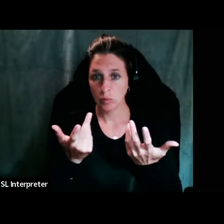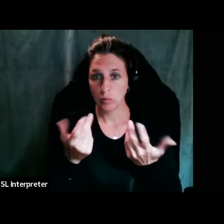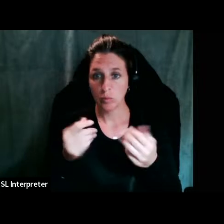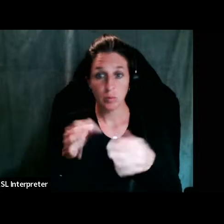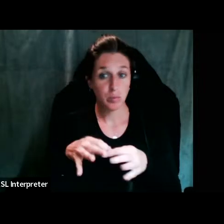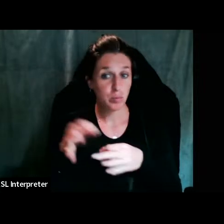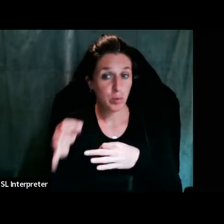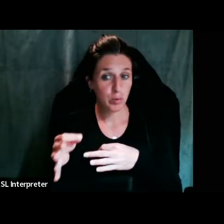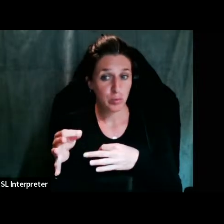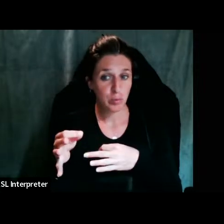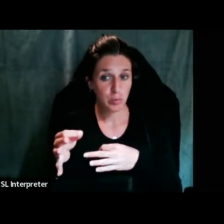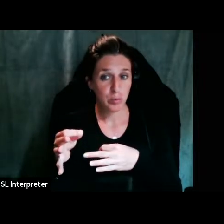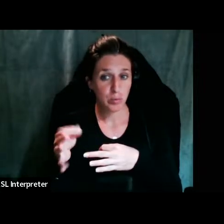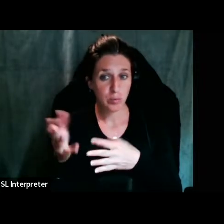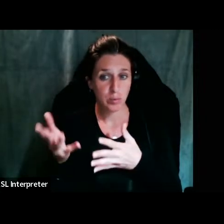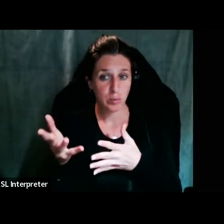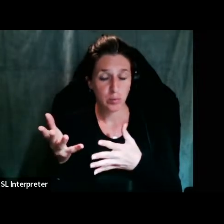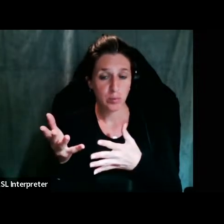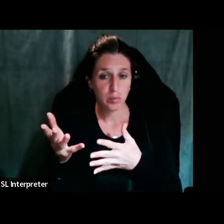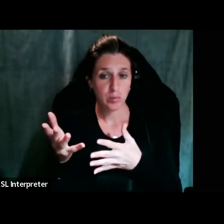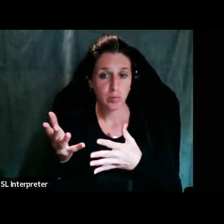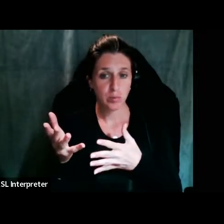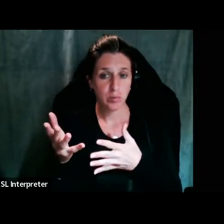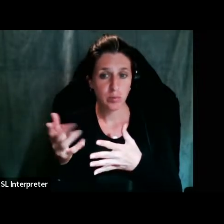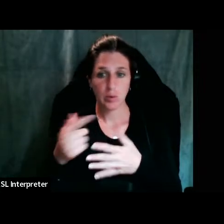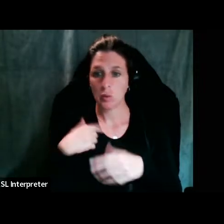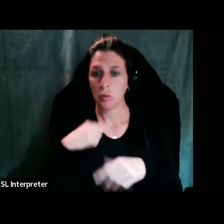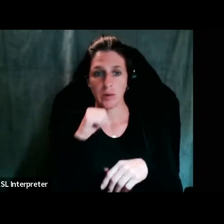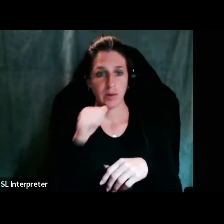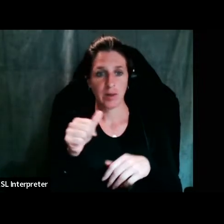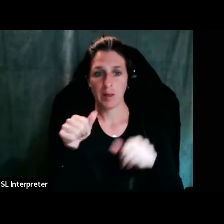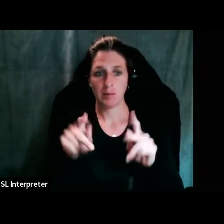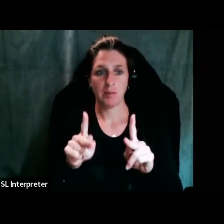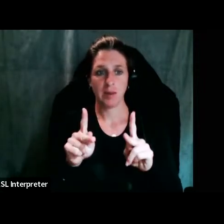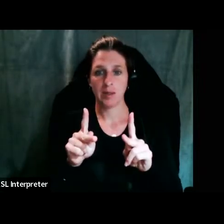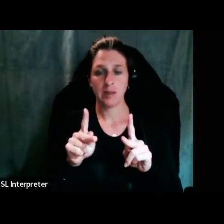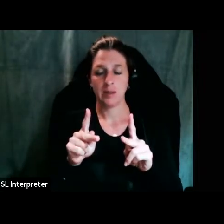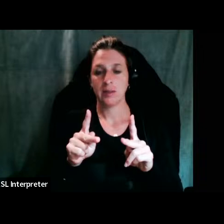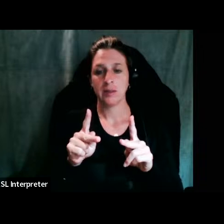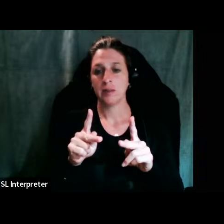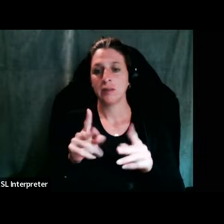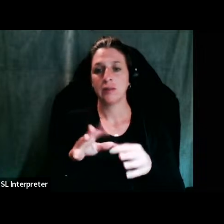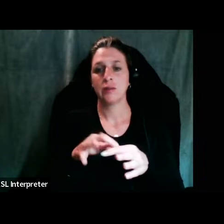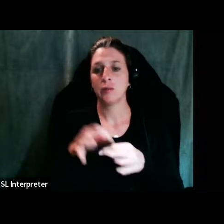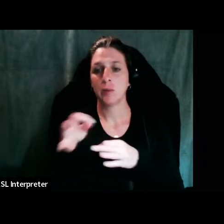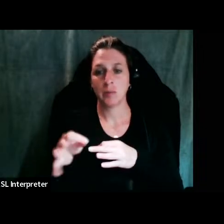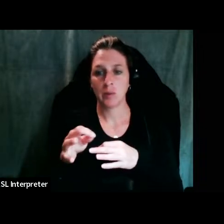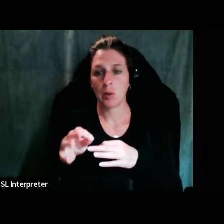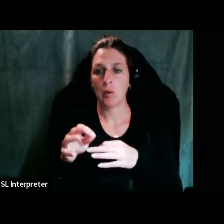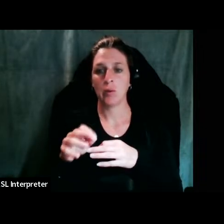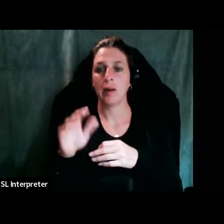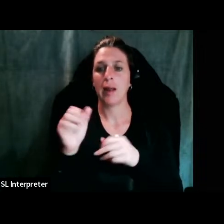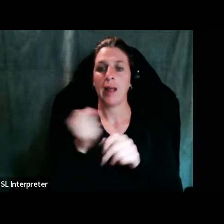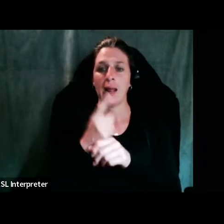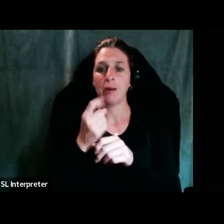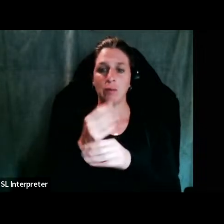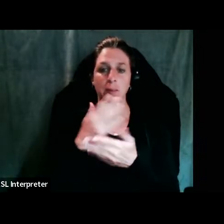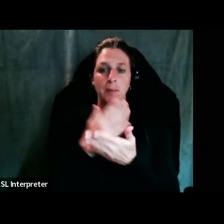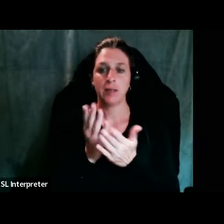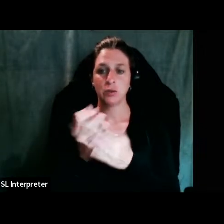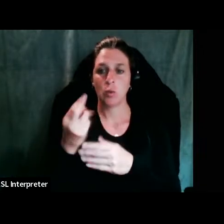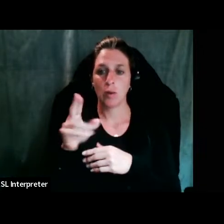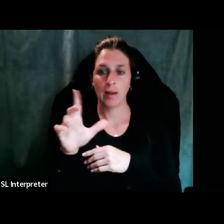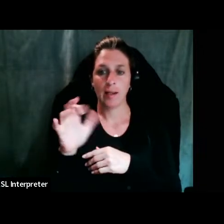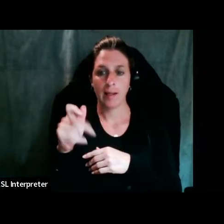Postpone some of the stuff? Well, Take a we're not break, permitted to or- postpone the public hearing on the annual budget or Right, the right. LCAP, or